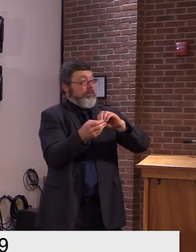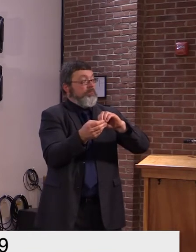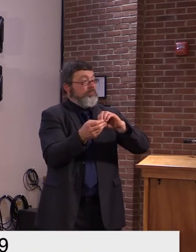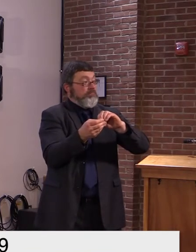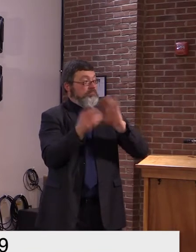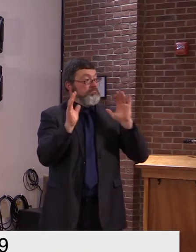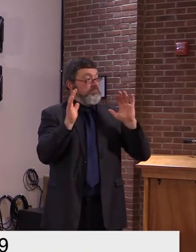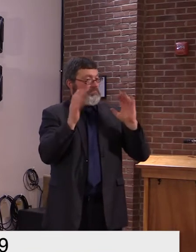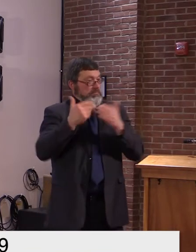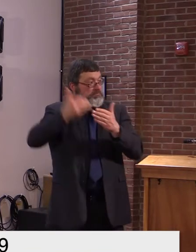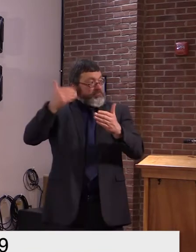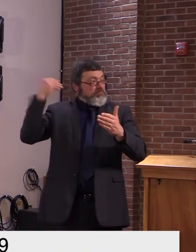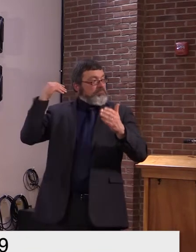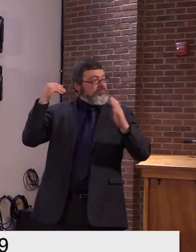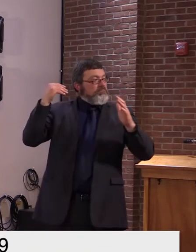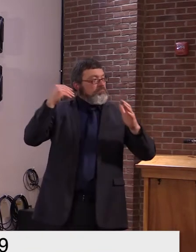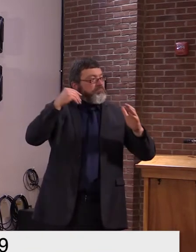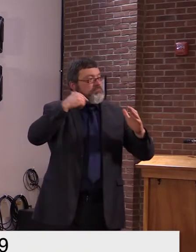month.